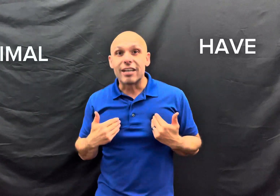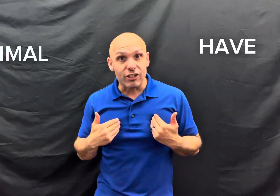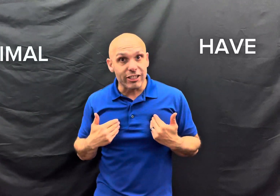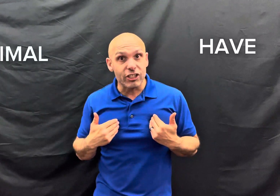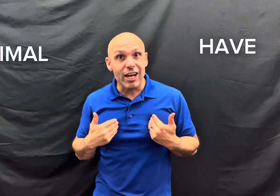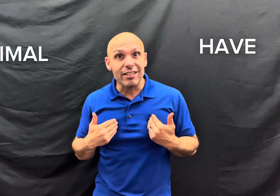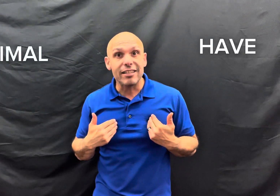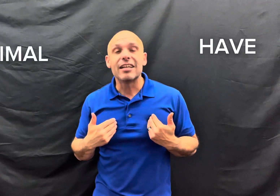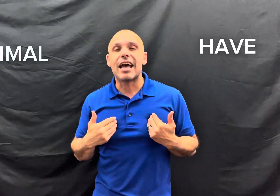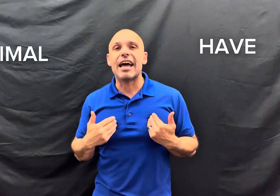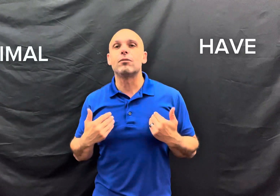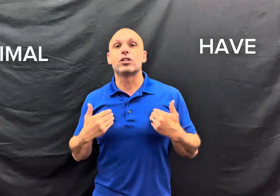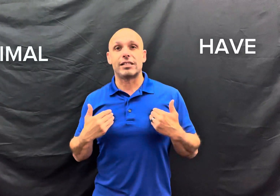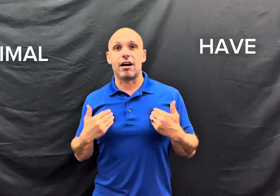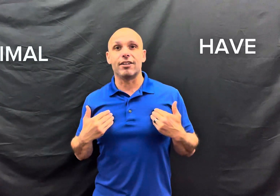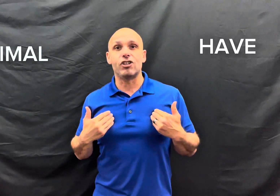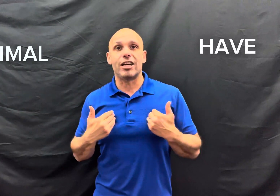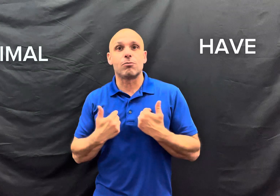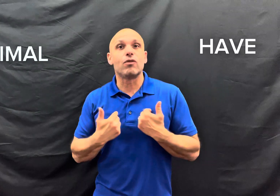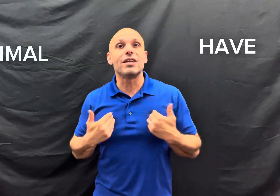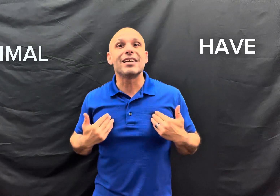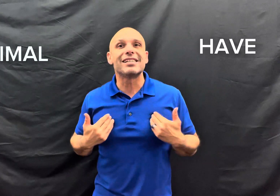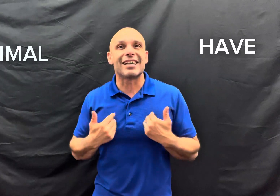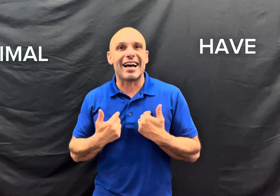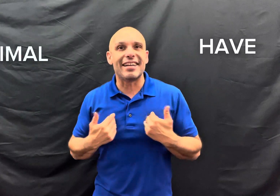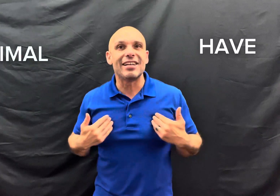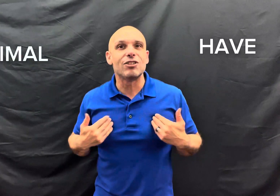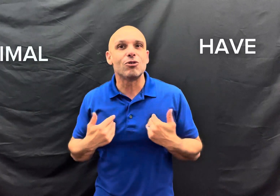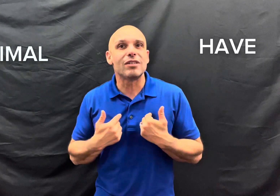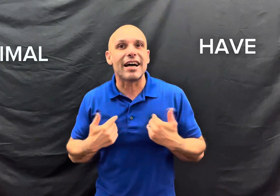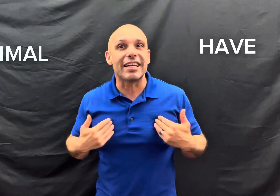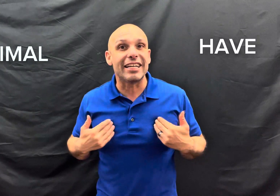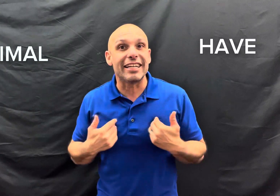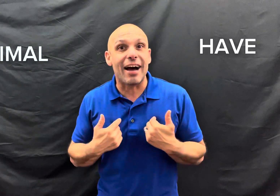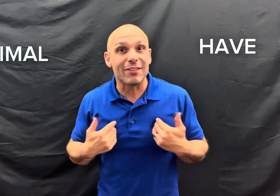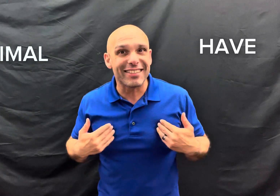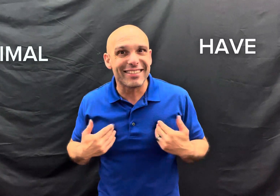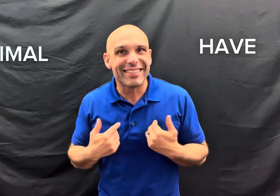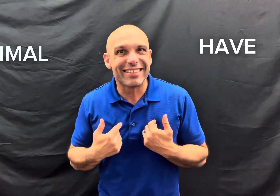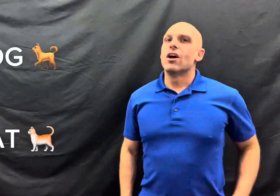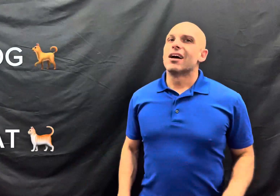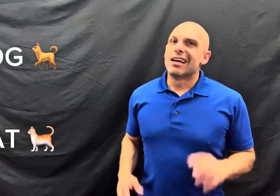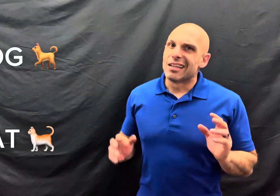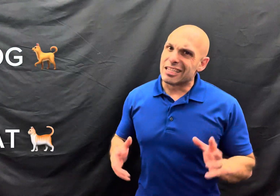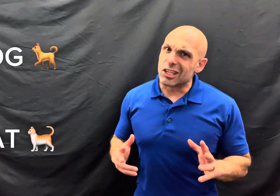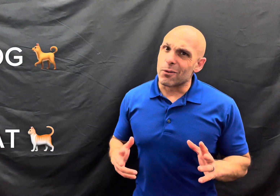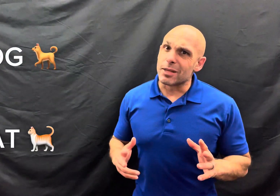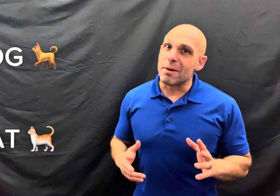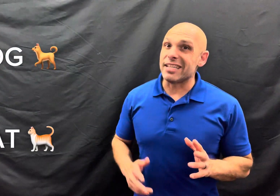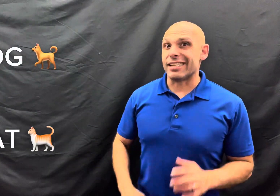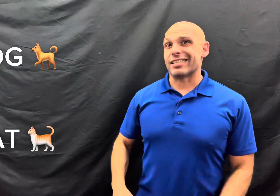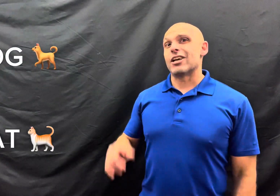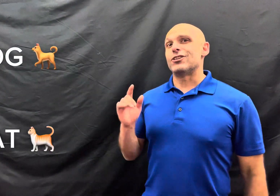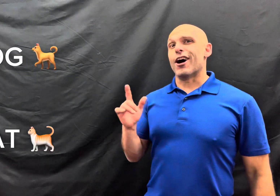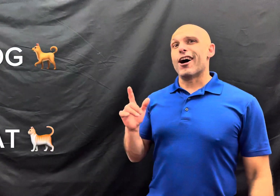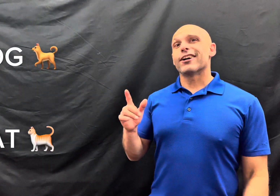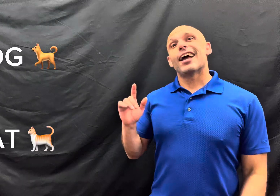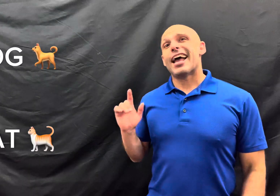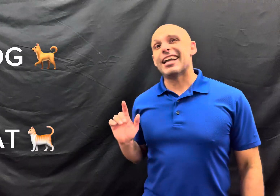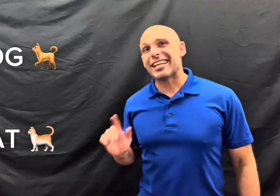touching the chest. Animals is on the chest, moving side to side, in and out. Let's start with the basics. Dog and